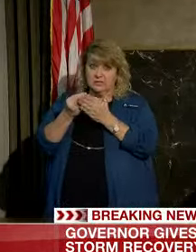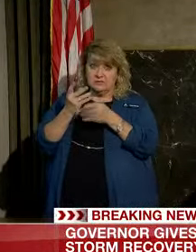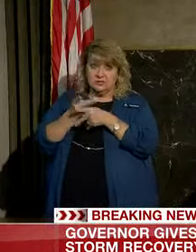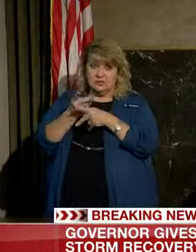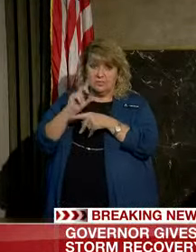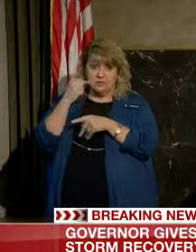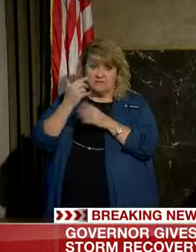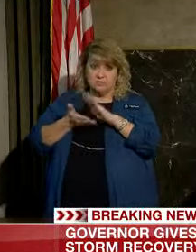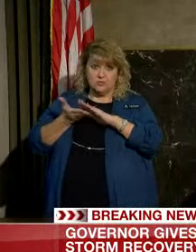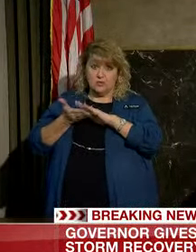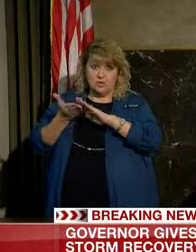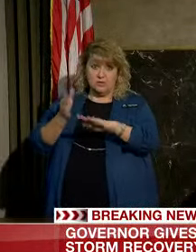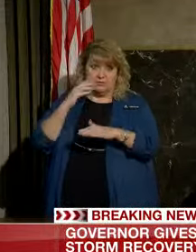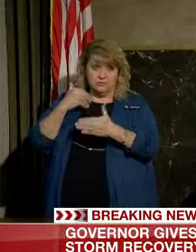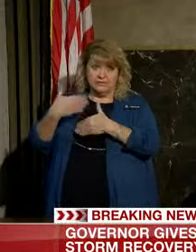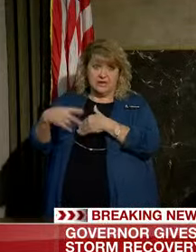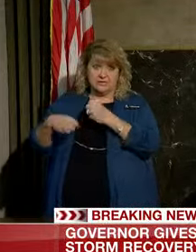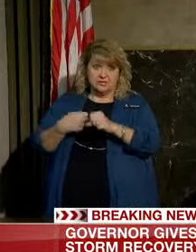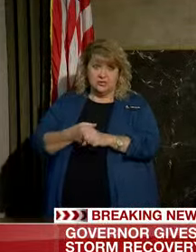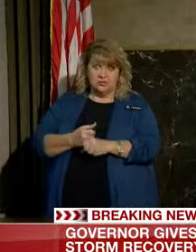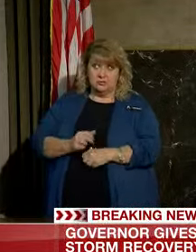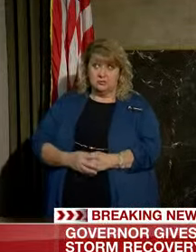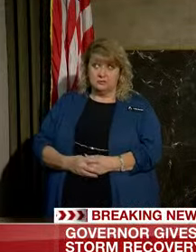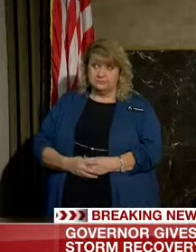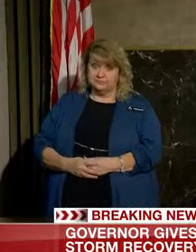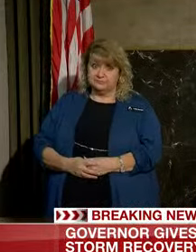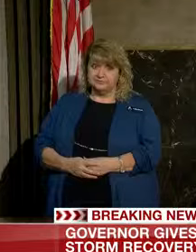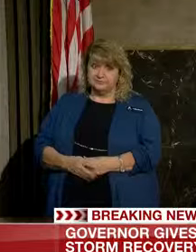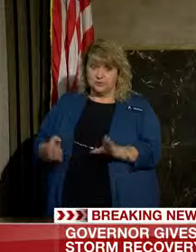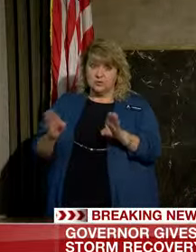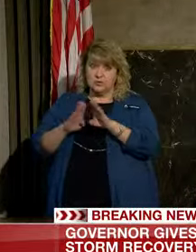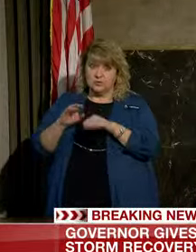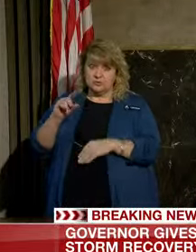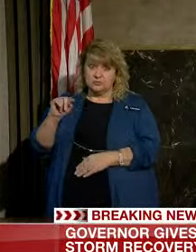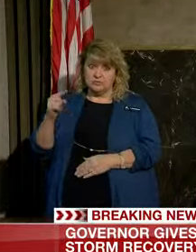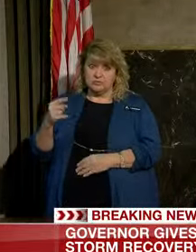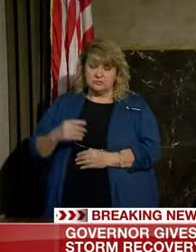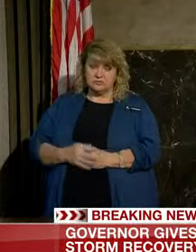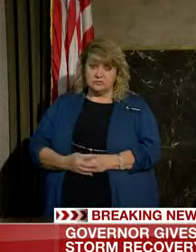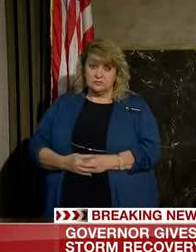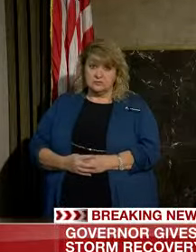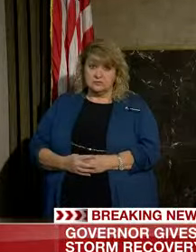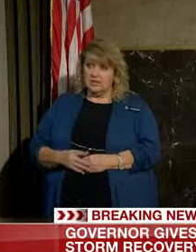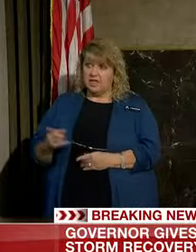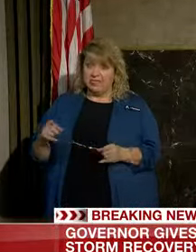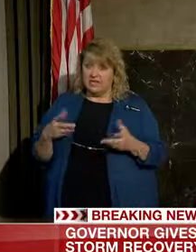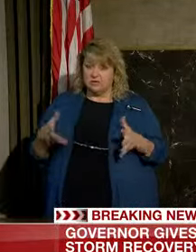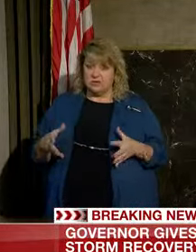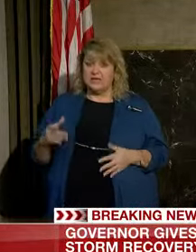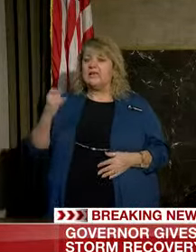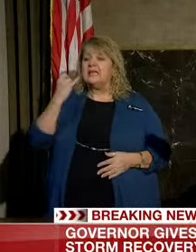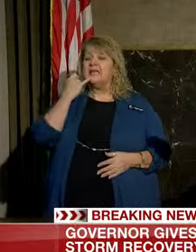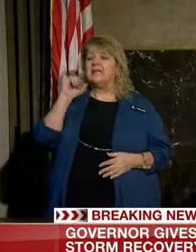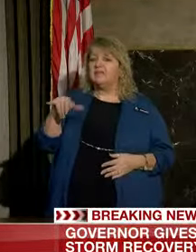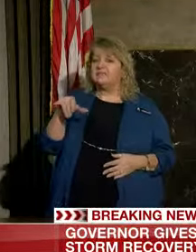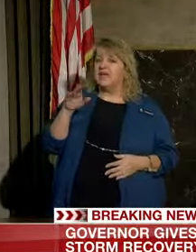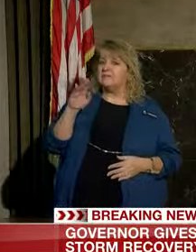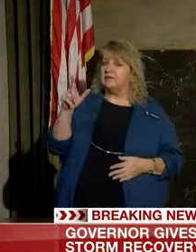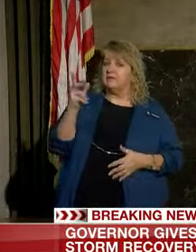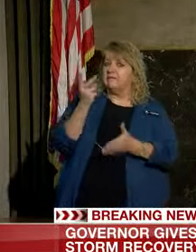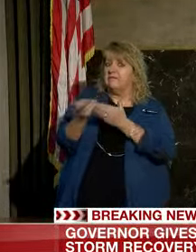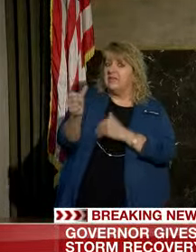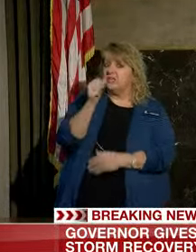open into the next fiscal year. And all of that led me to believe that even if the instrument failed yesterday, as it did,